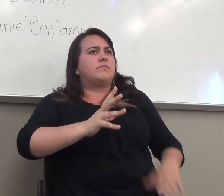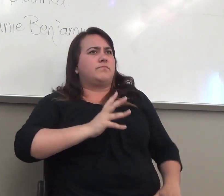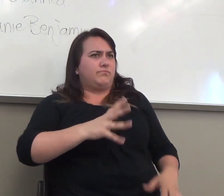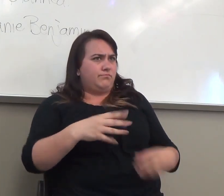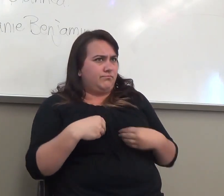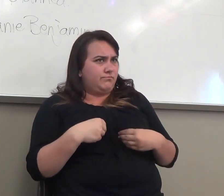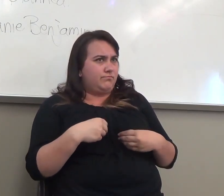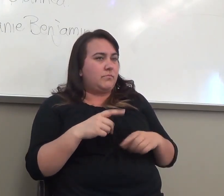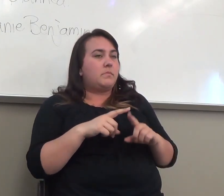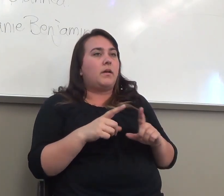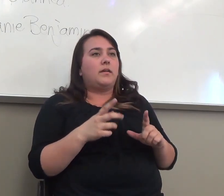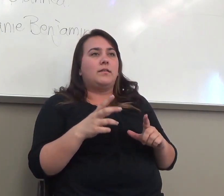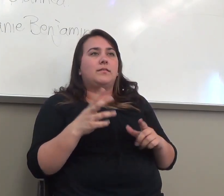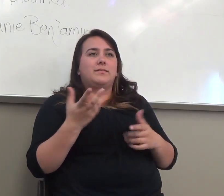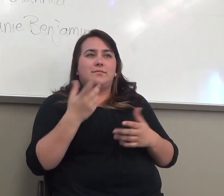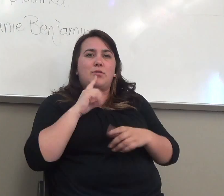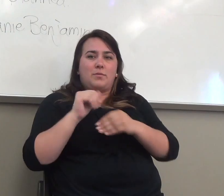like this, although it's a little bit different,